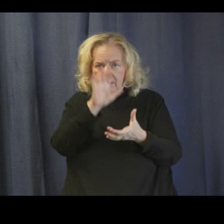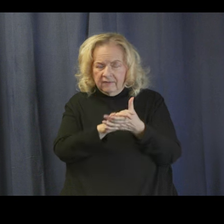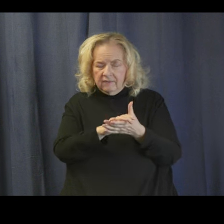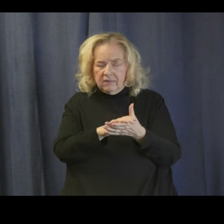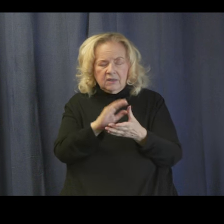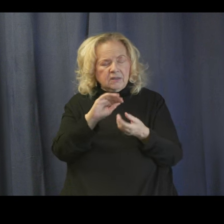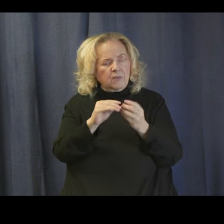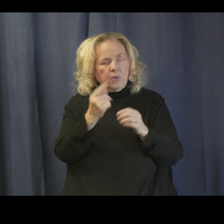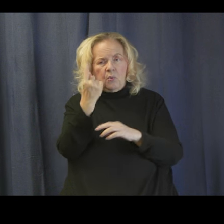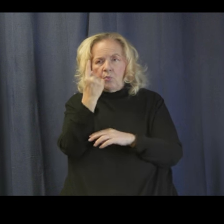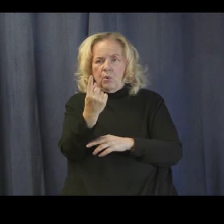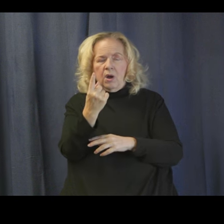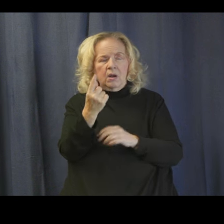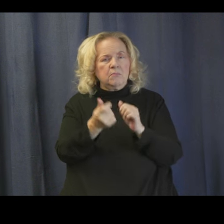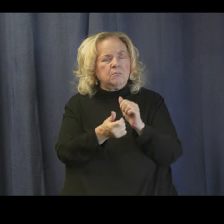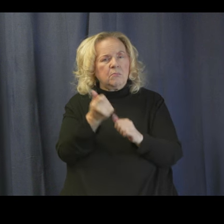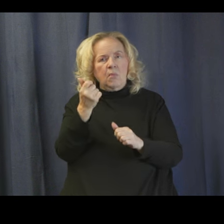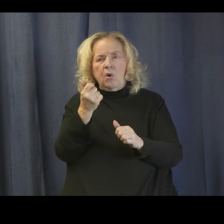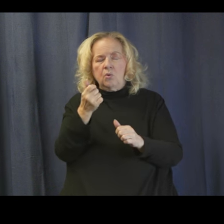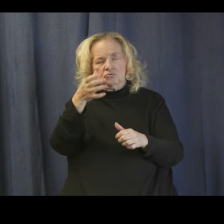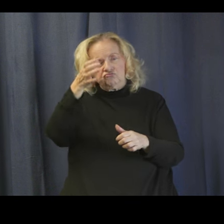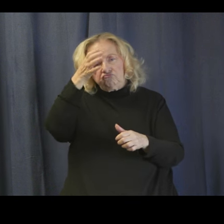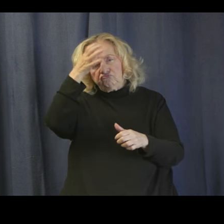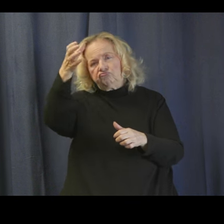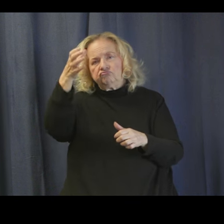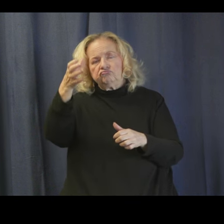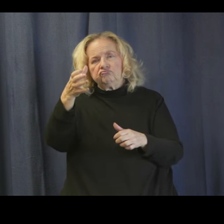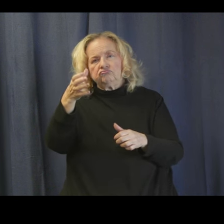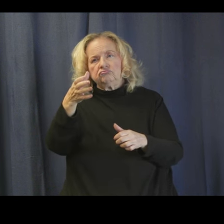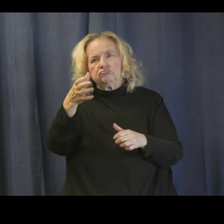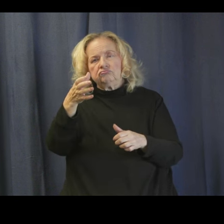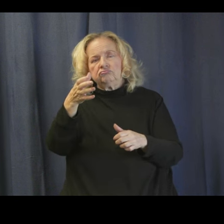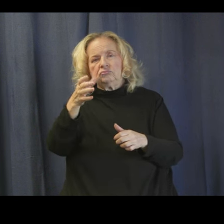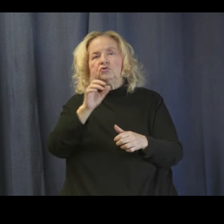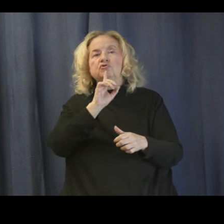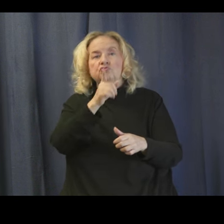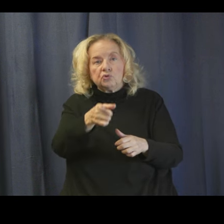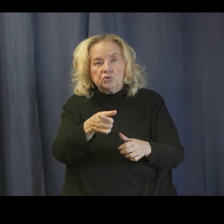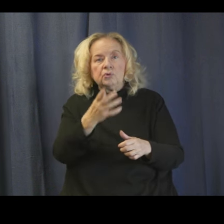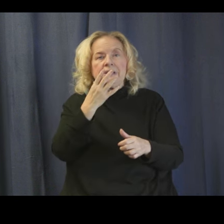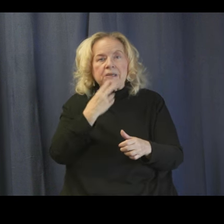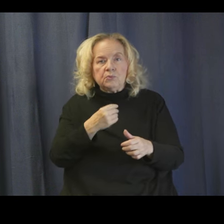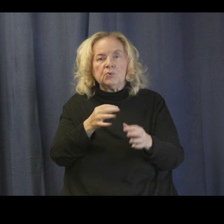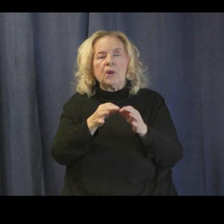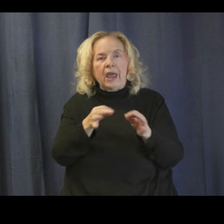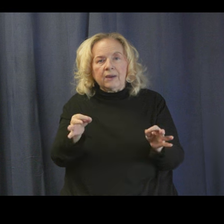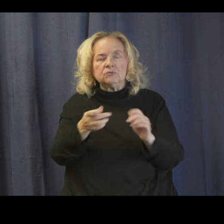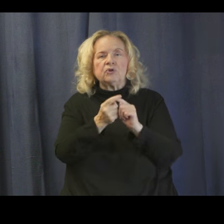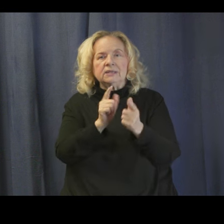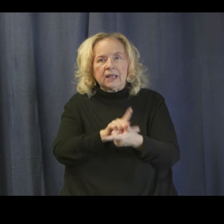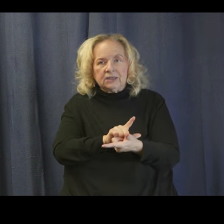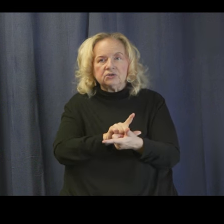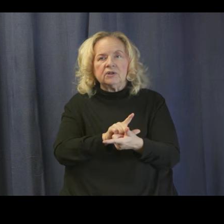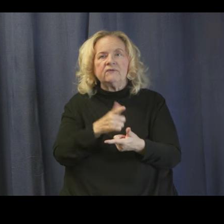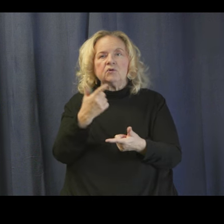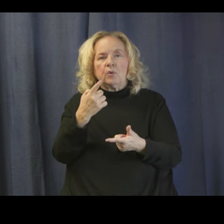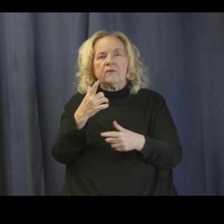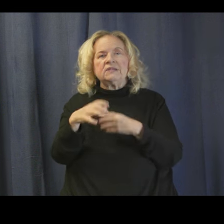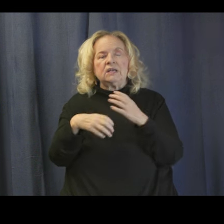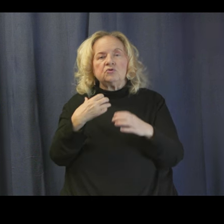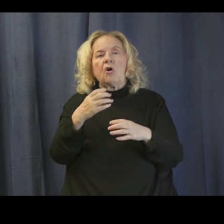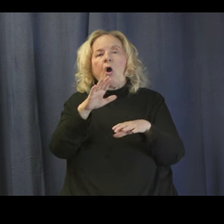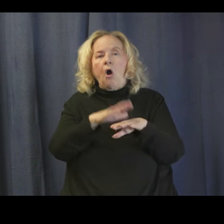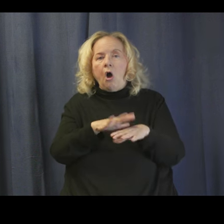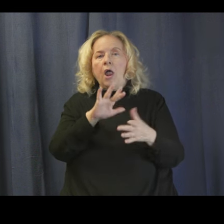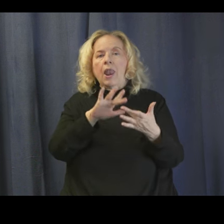really believe this will be the number one most scholarly, literally translated online Bible for the 21st century, and it